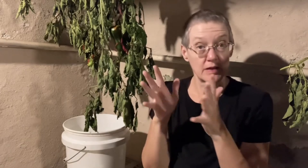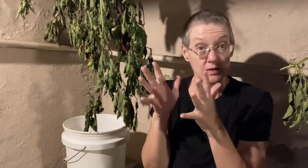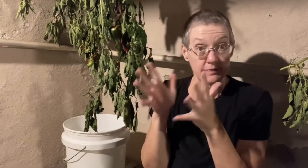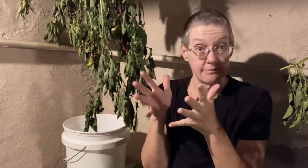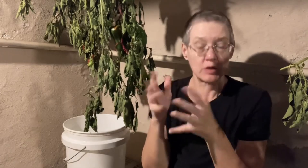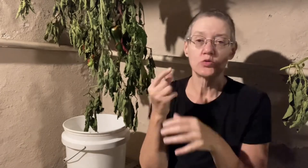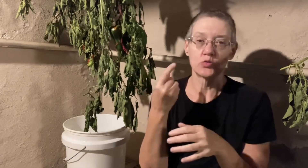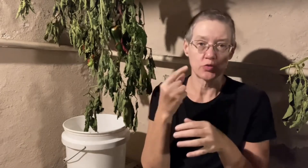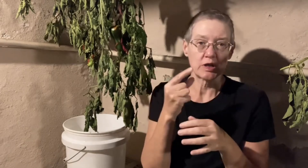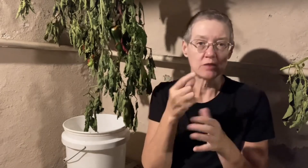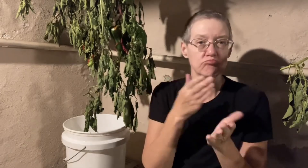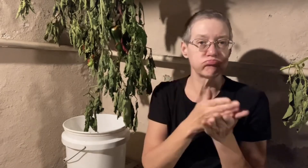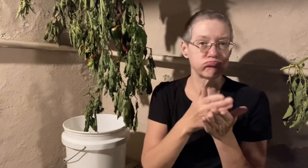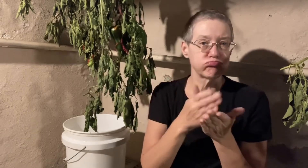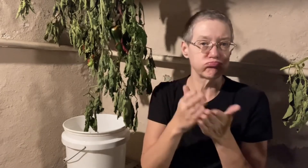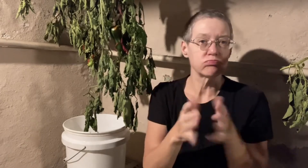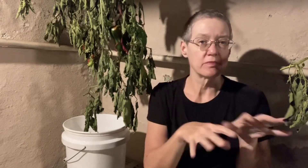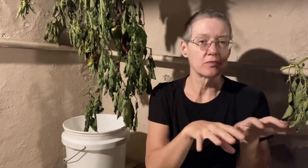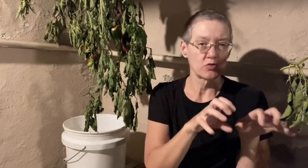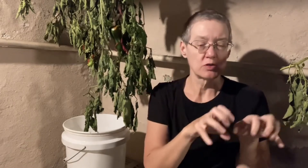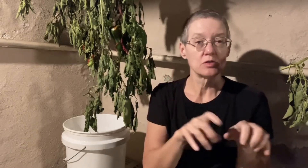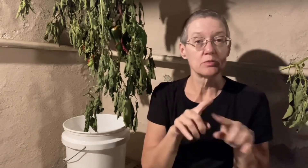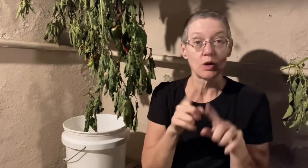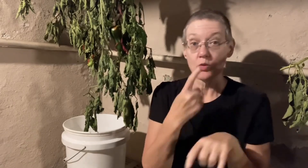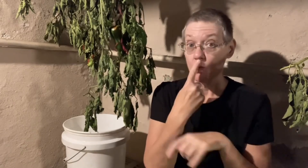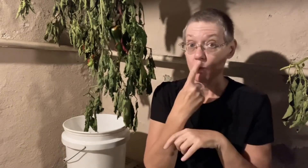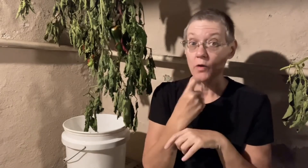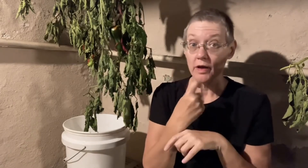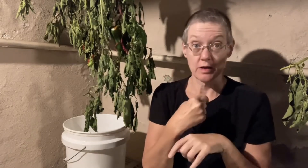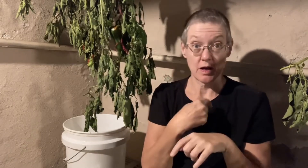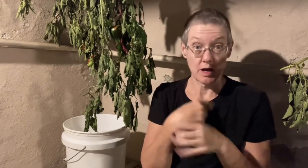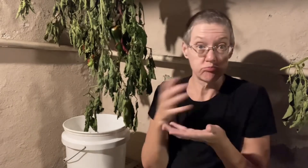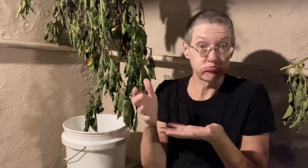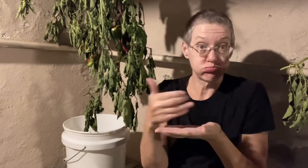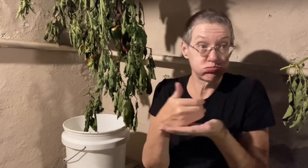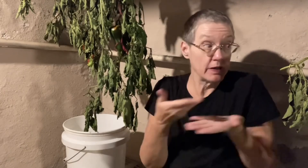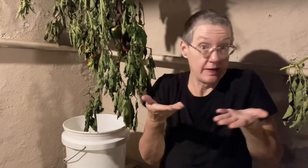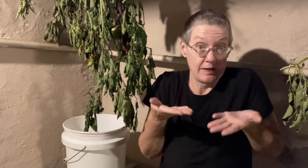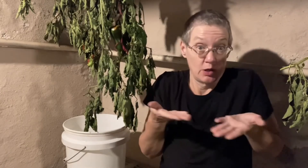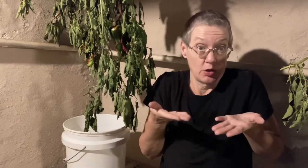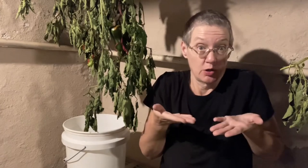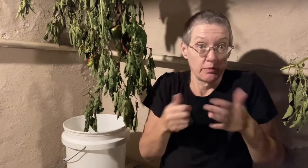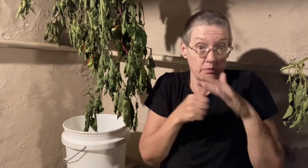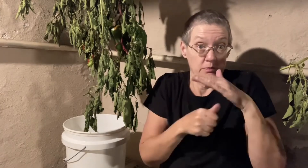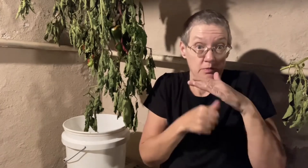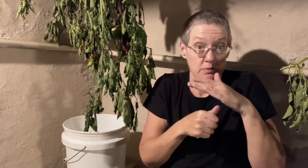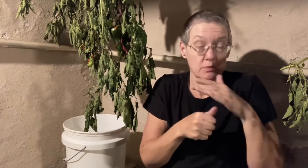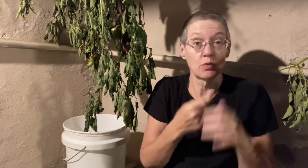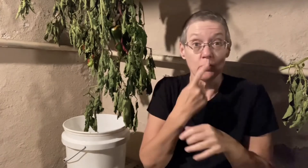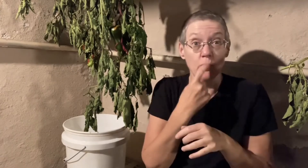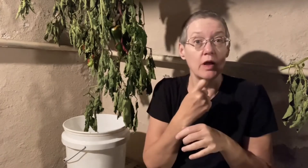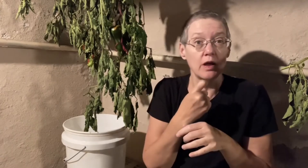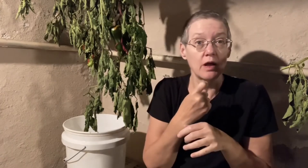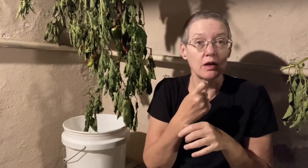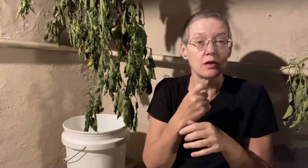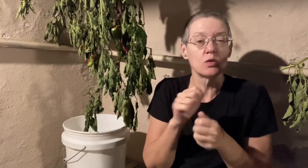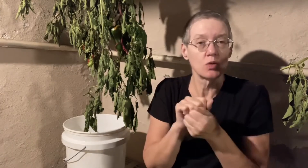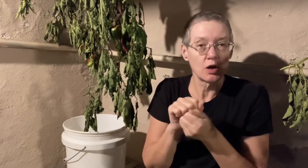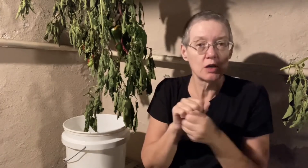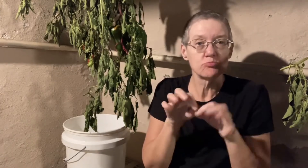out. I already processed those green peppers in the freezer, but the red peppers that I harvested in the